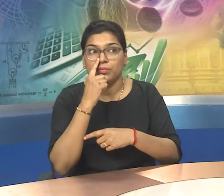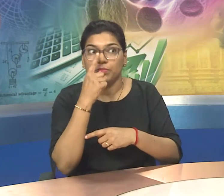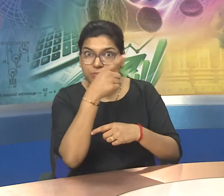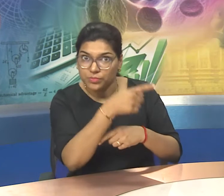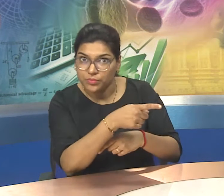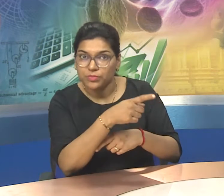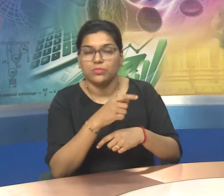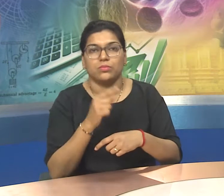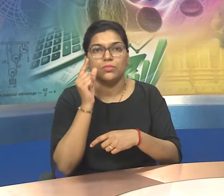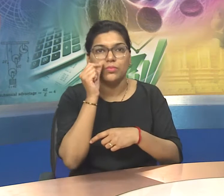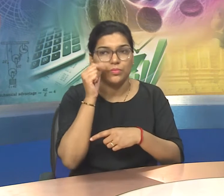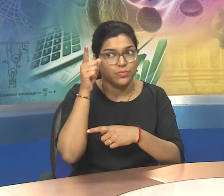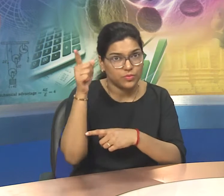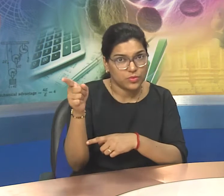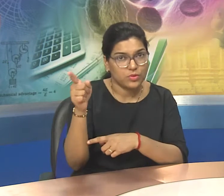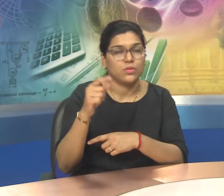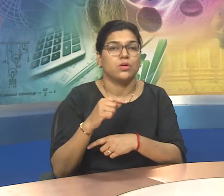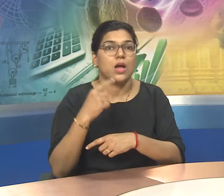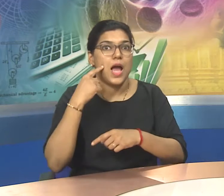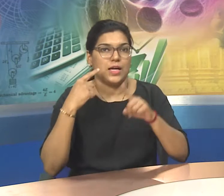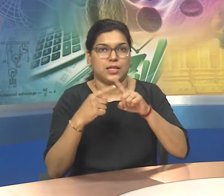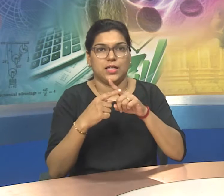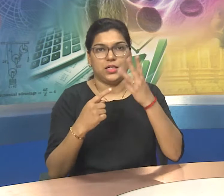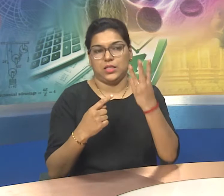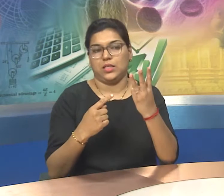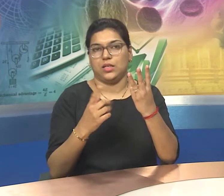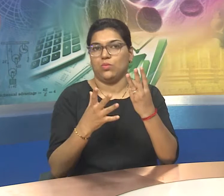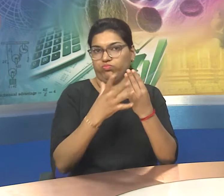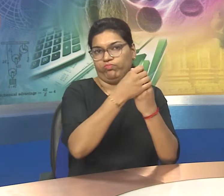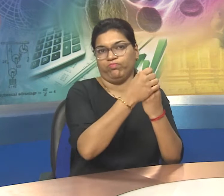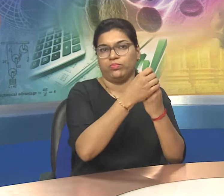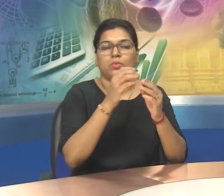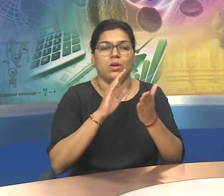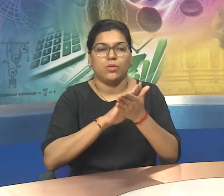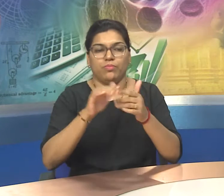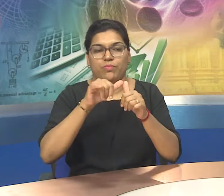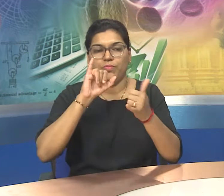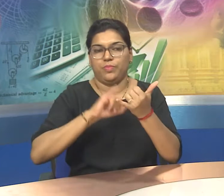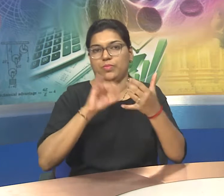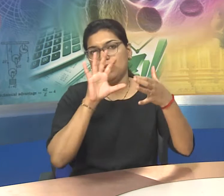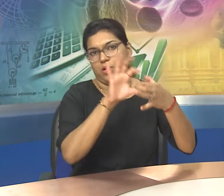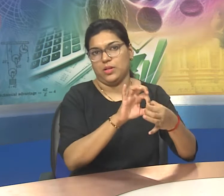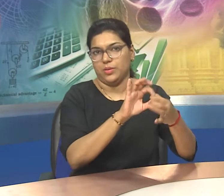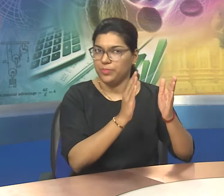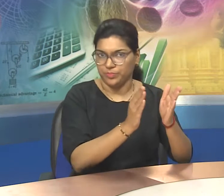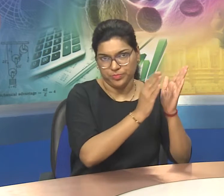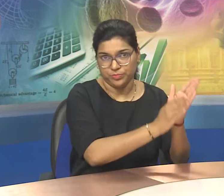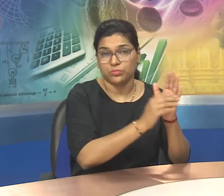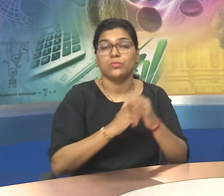again explain you the meaning of has. With it, she and he, we use